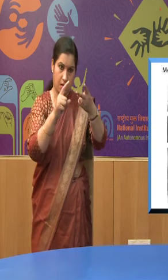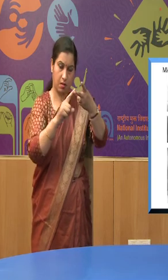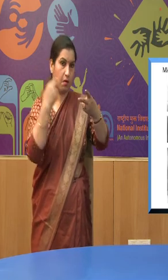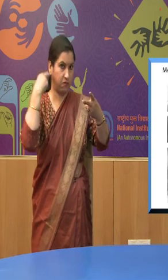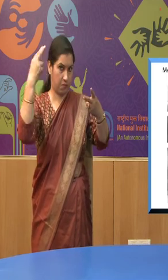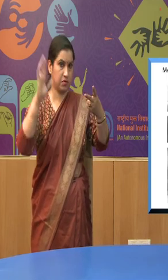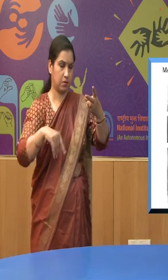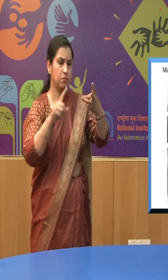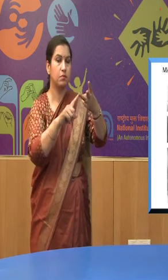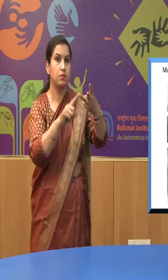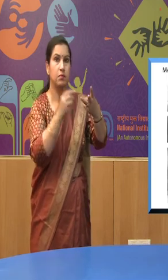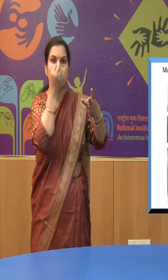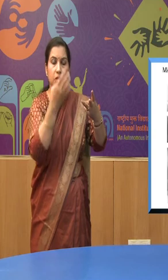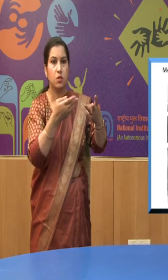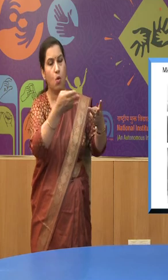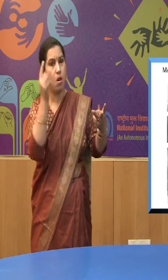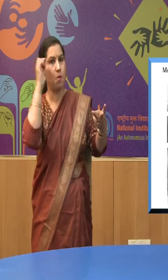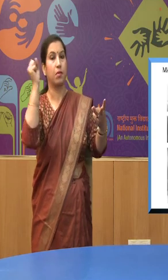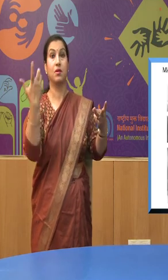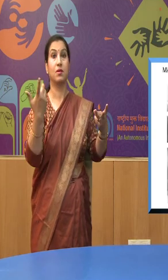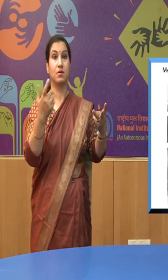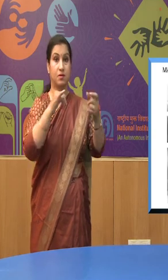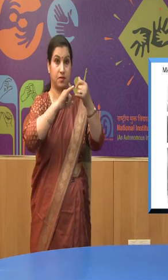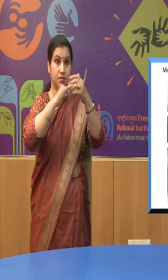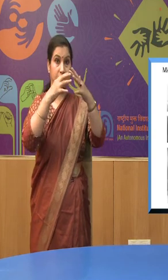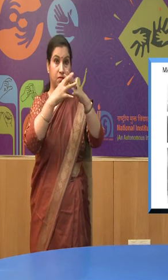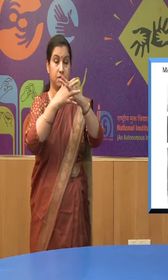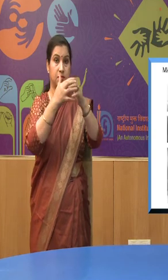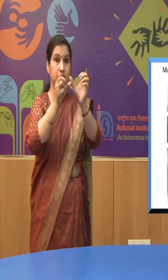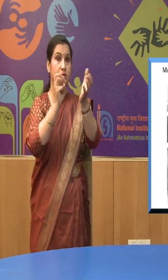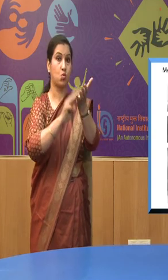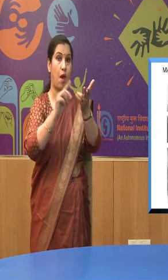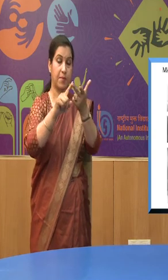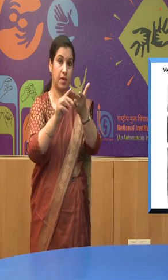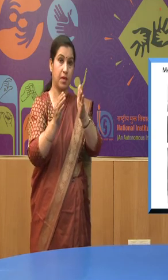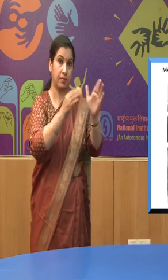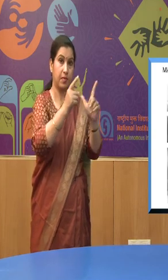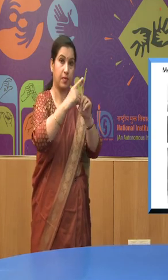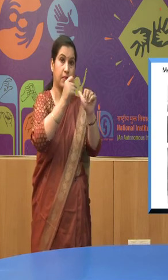another name we easily remember is Swami Dayanand Saraswati,